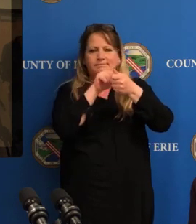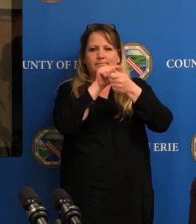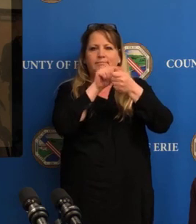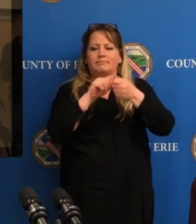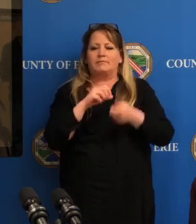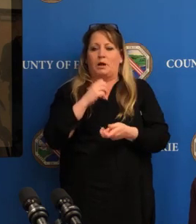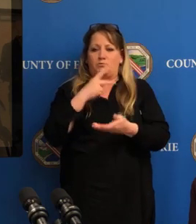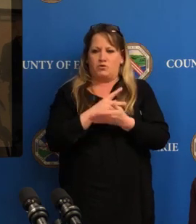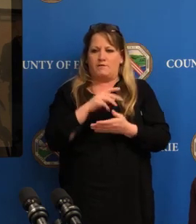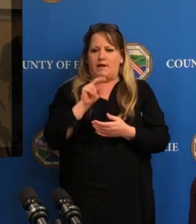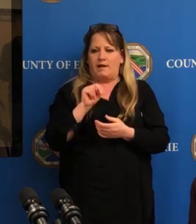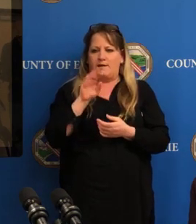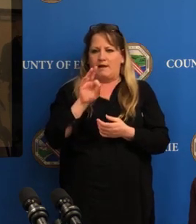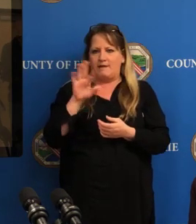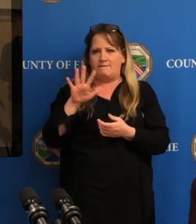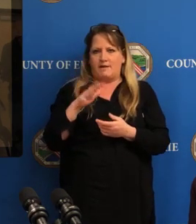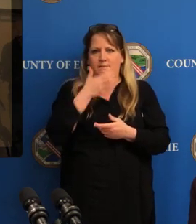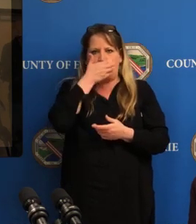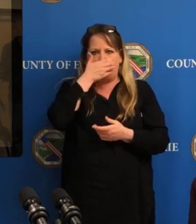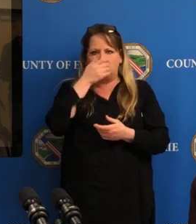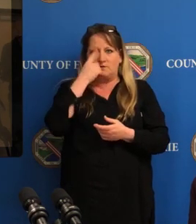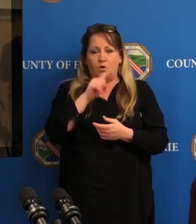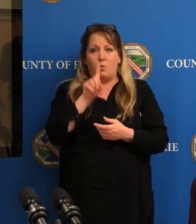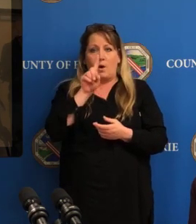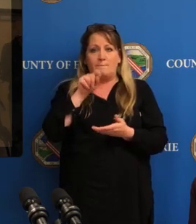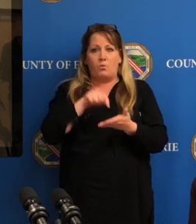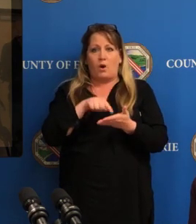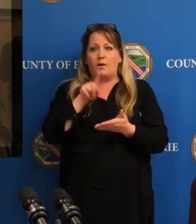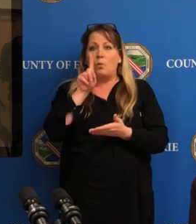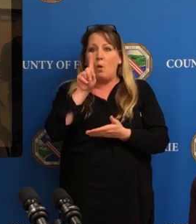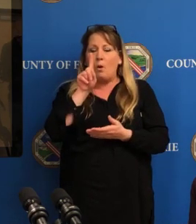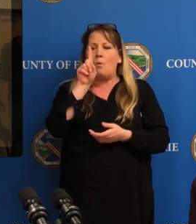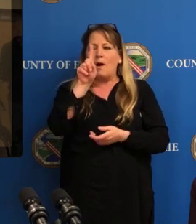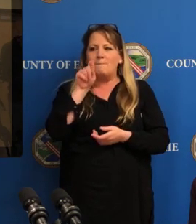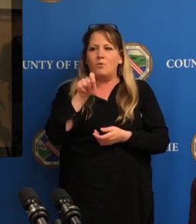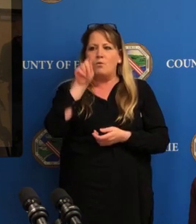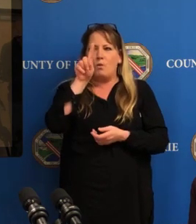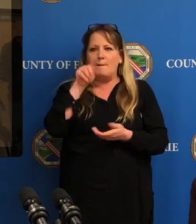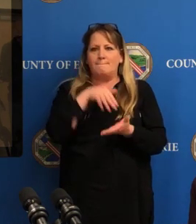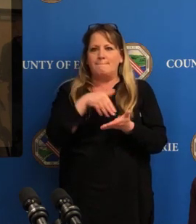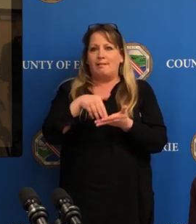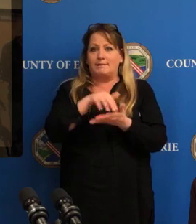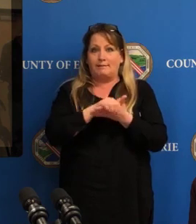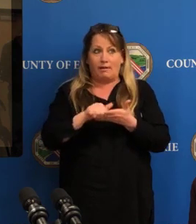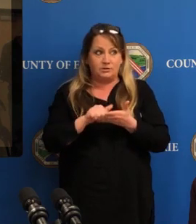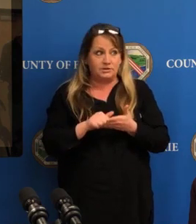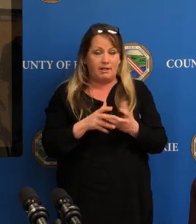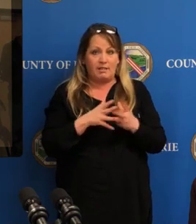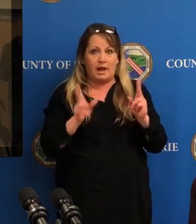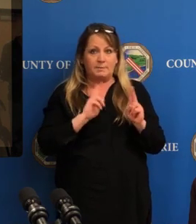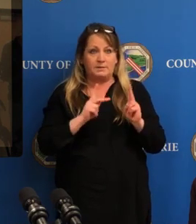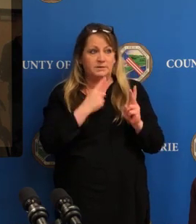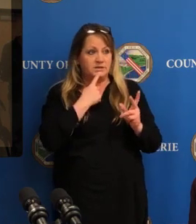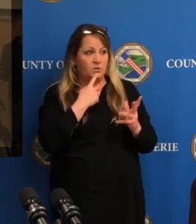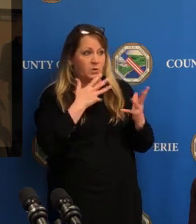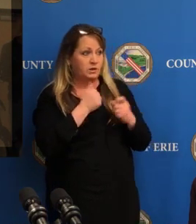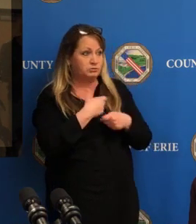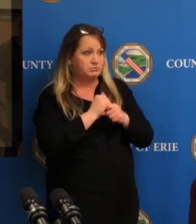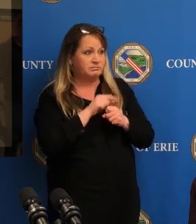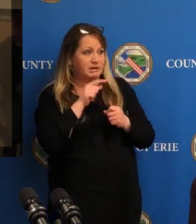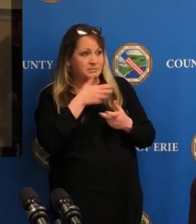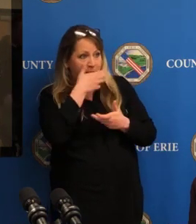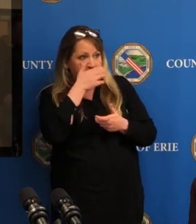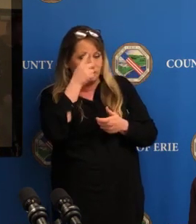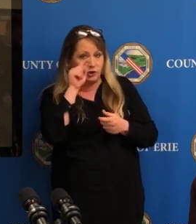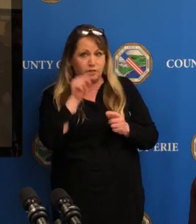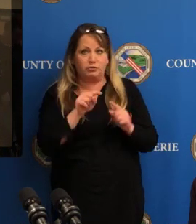an international manufacturer for a purchase price of $1.1 million. A lot of people are saying, we'd like to make masks for you.